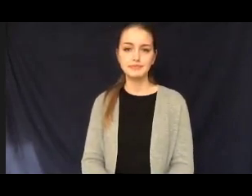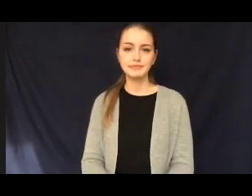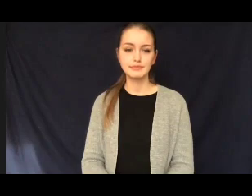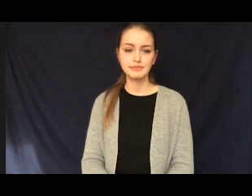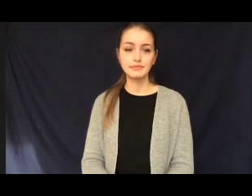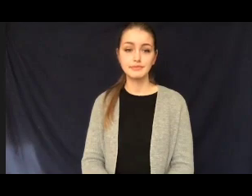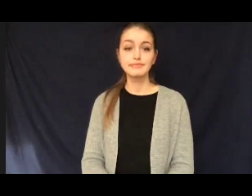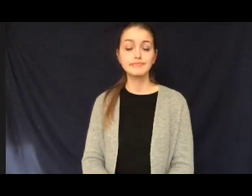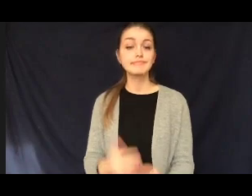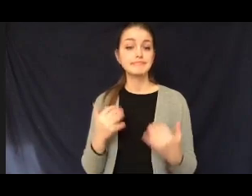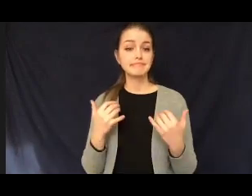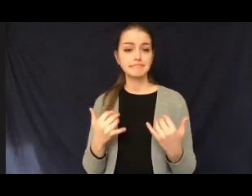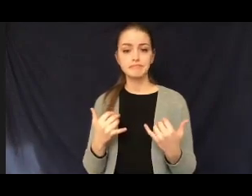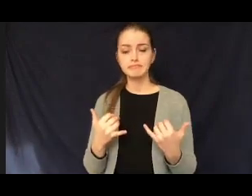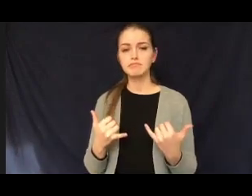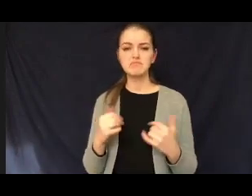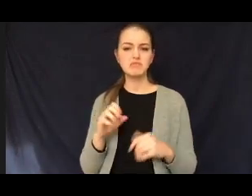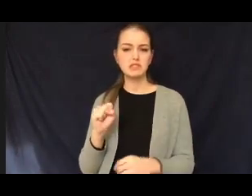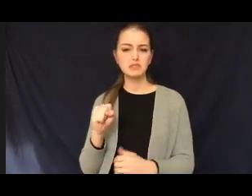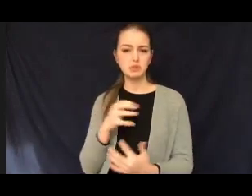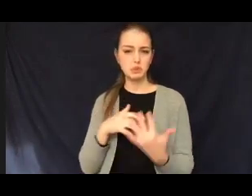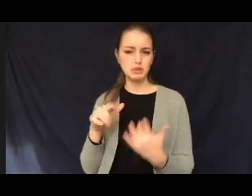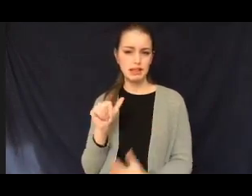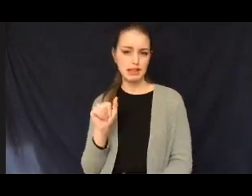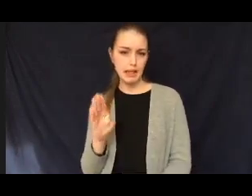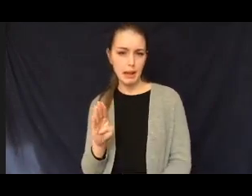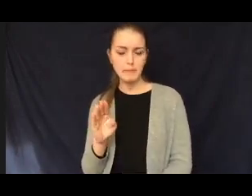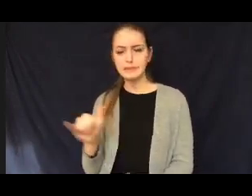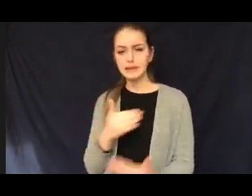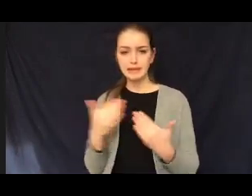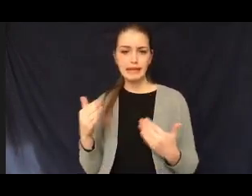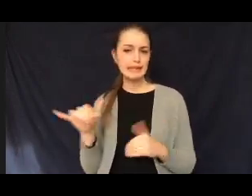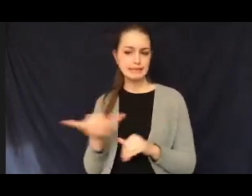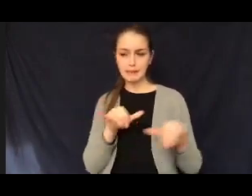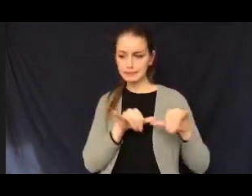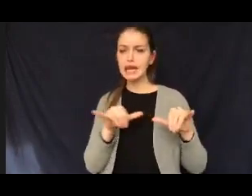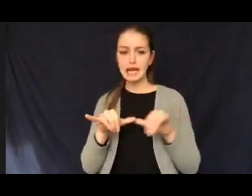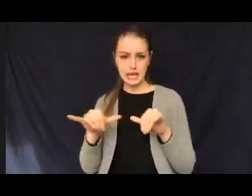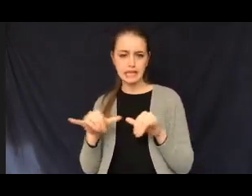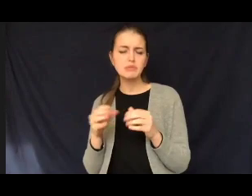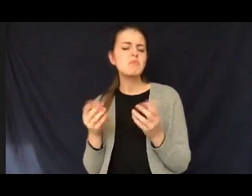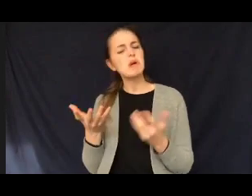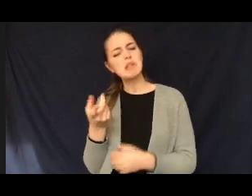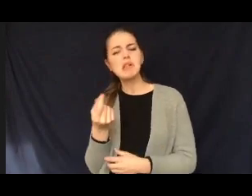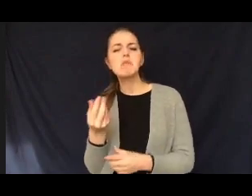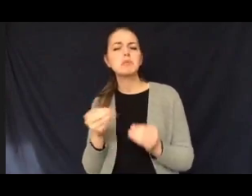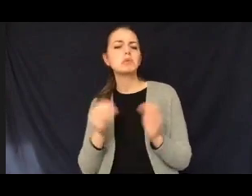Yeah, this is our social lab, so same thing, just pretty much same size, a little smaller, I guess,